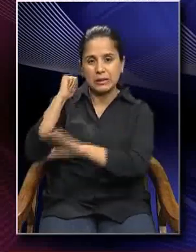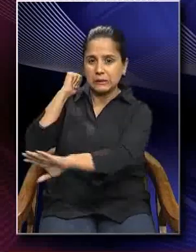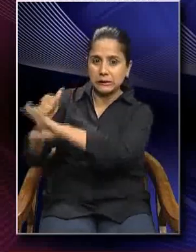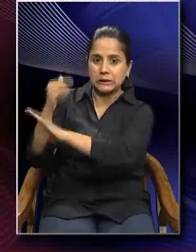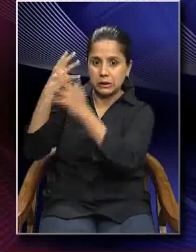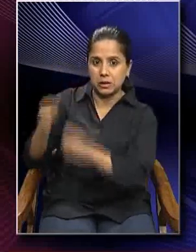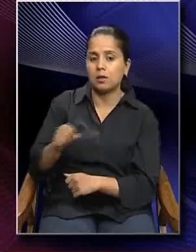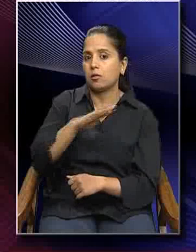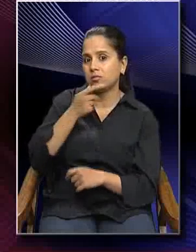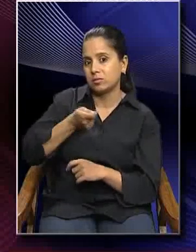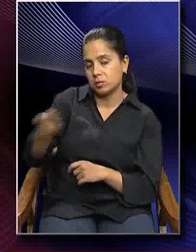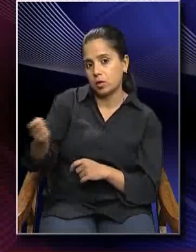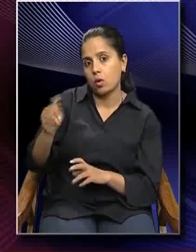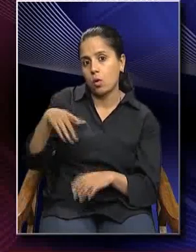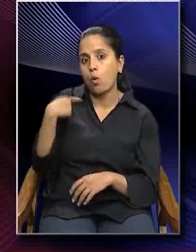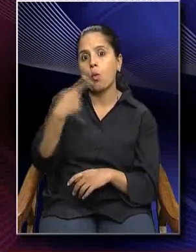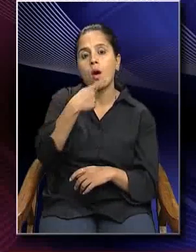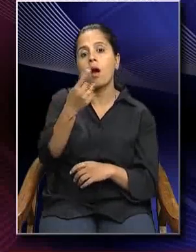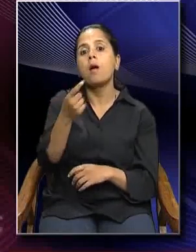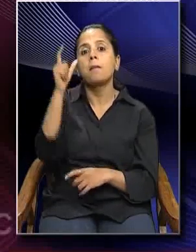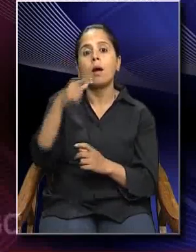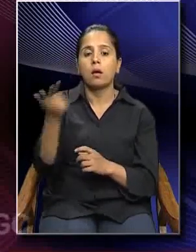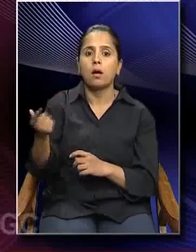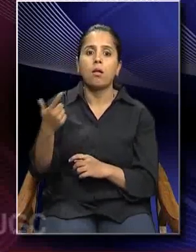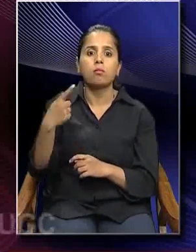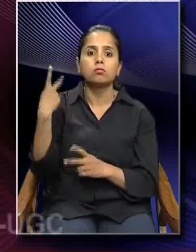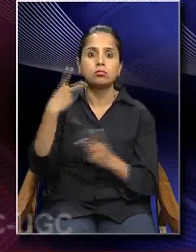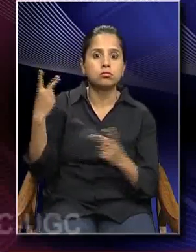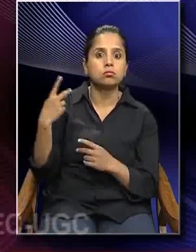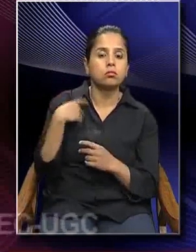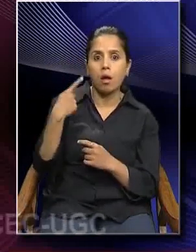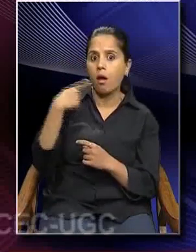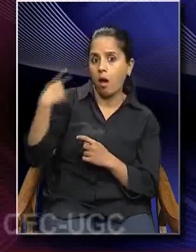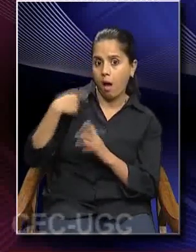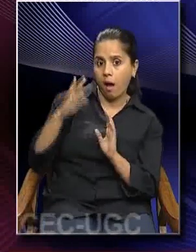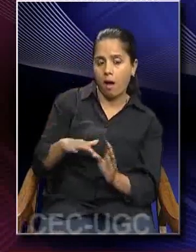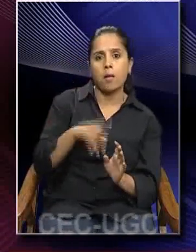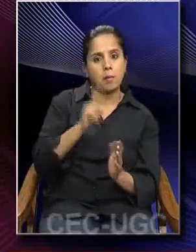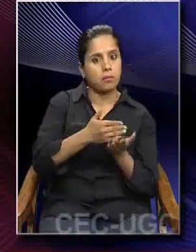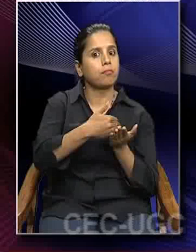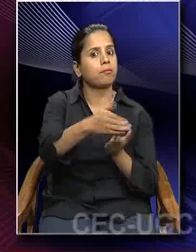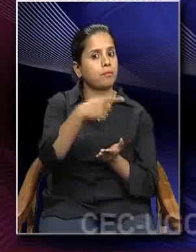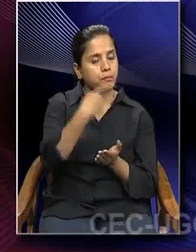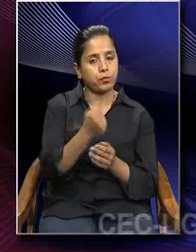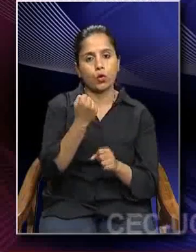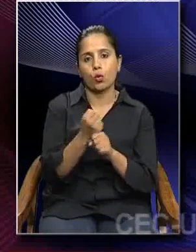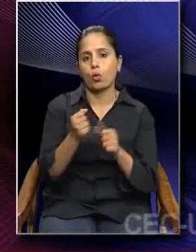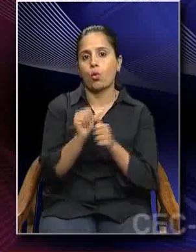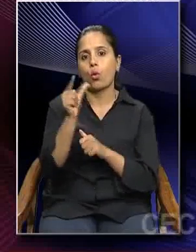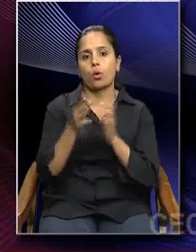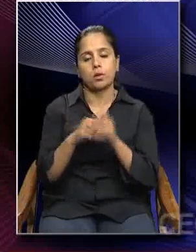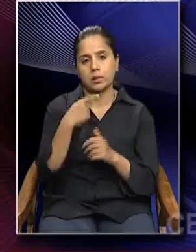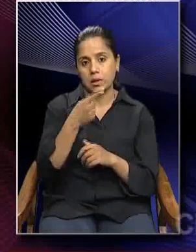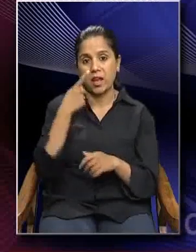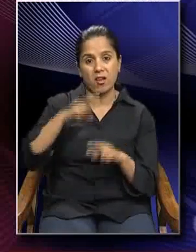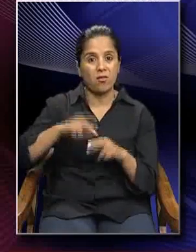or the instructor, then also she should be driven away. Gautama laid down that if a wife